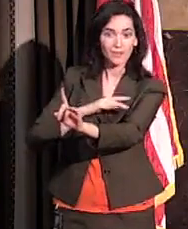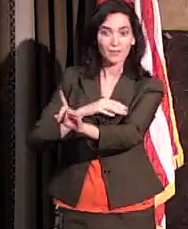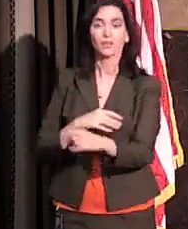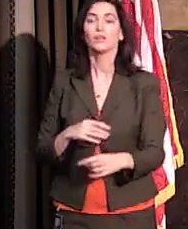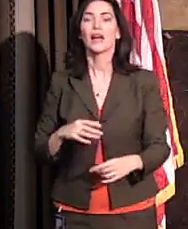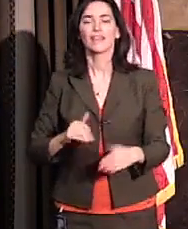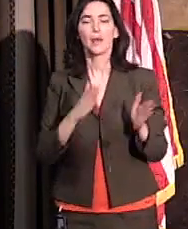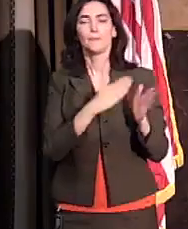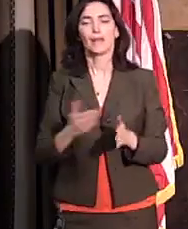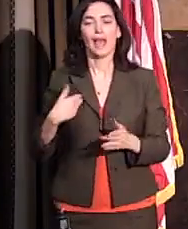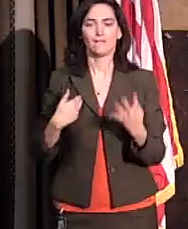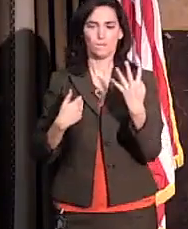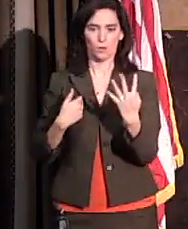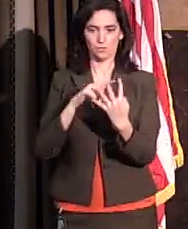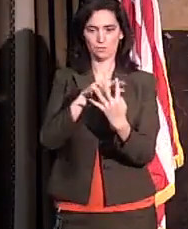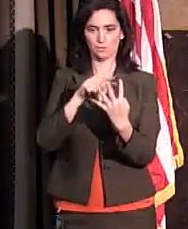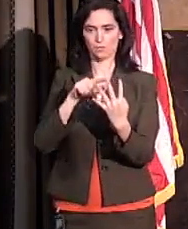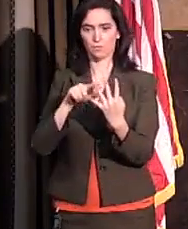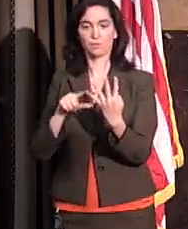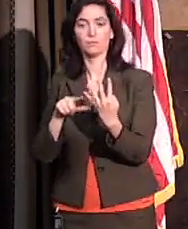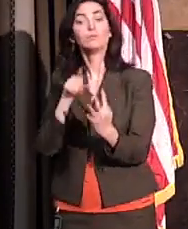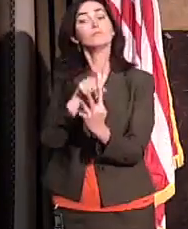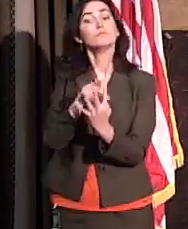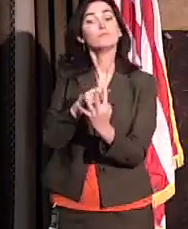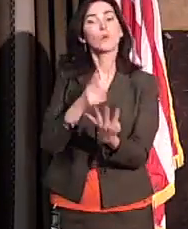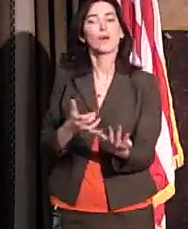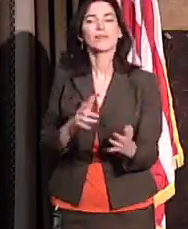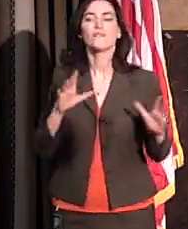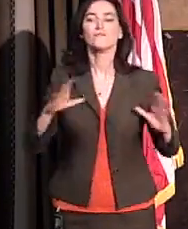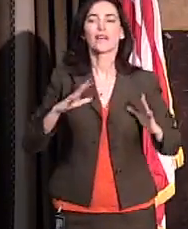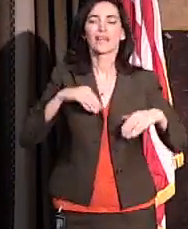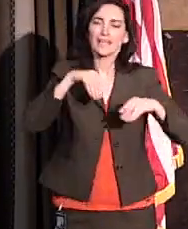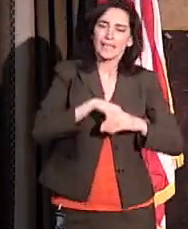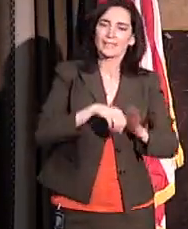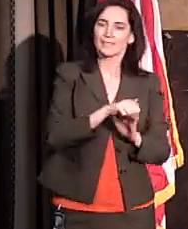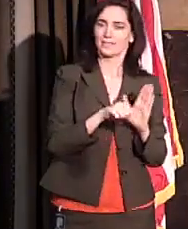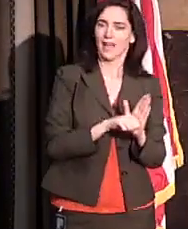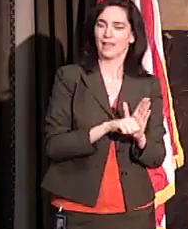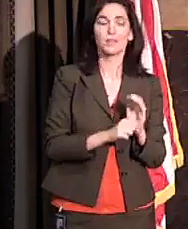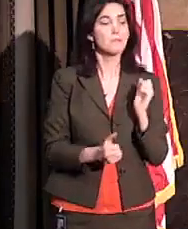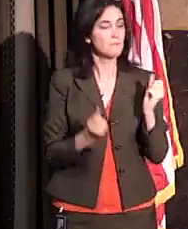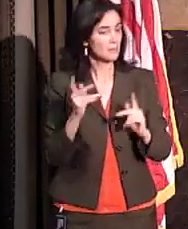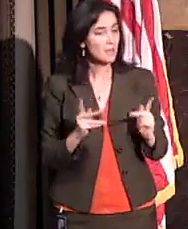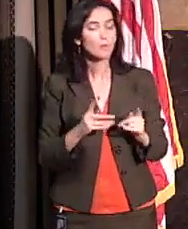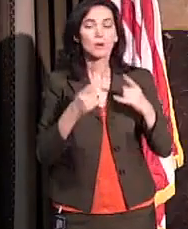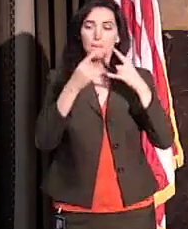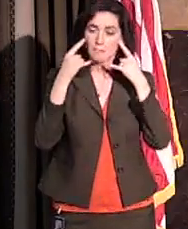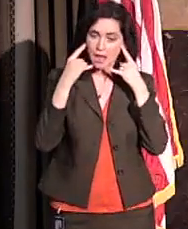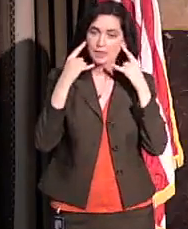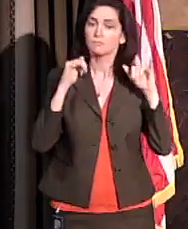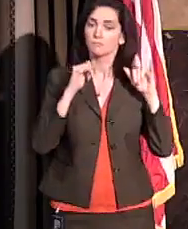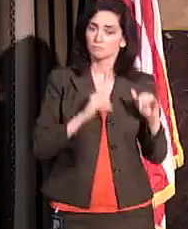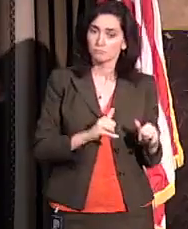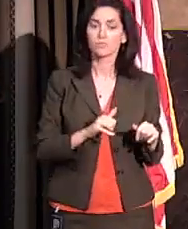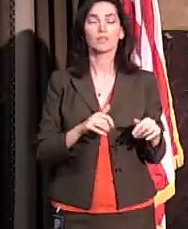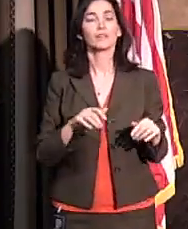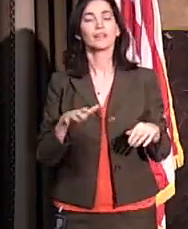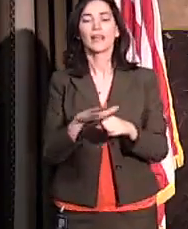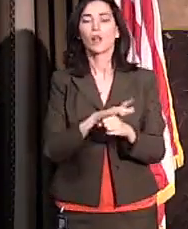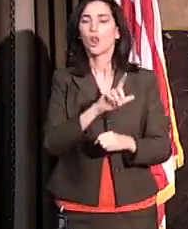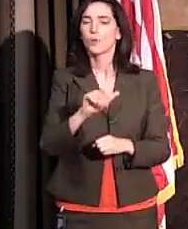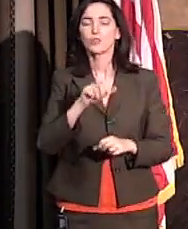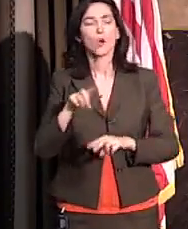is a staycation, which many Louisianans have been doing safely, wearing their masks through part of the shutdown, visiting parts of